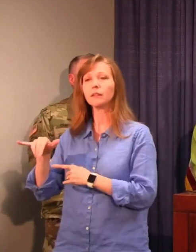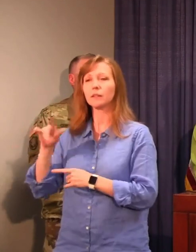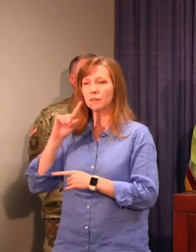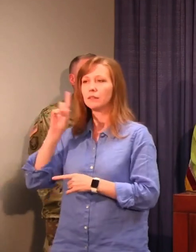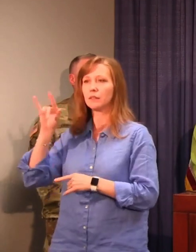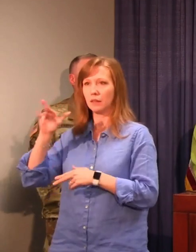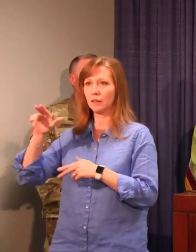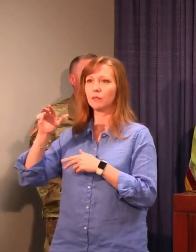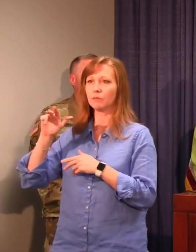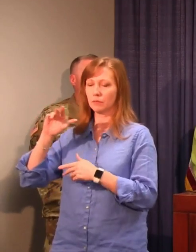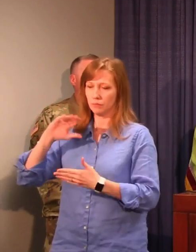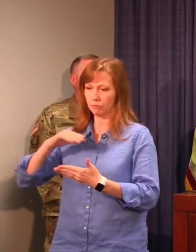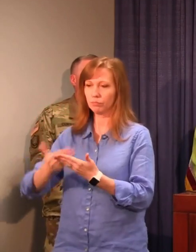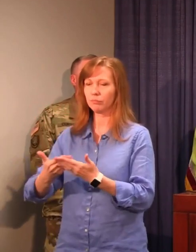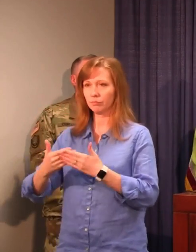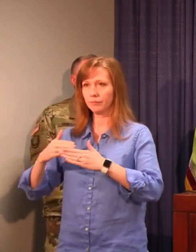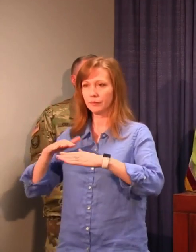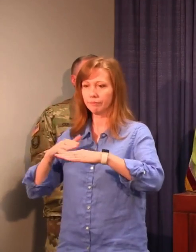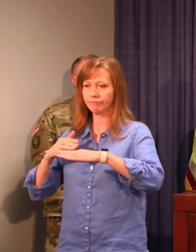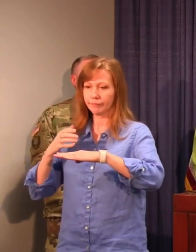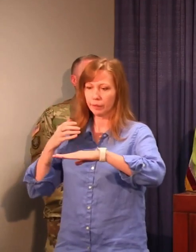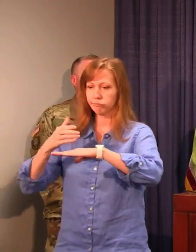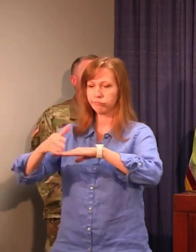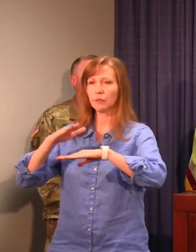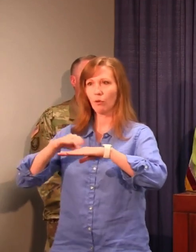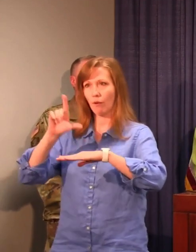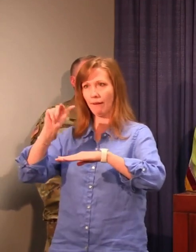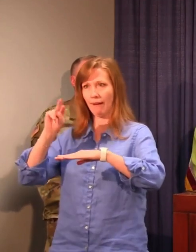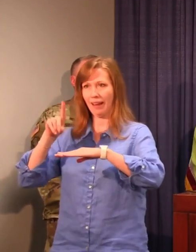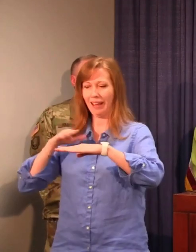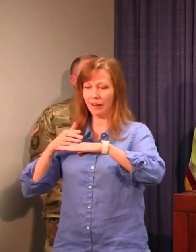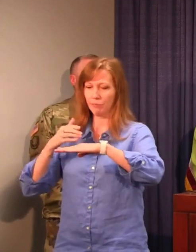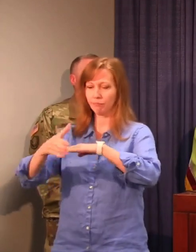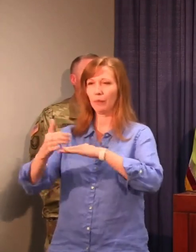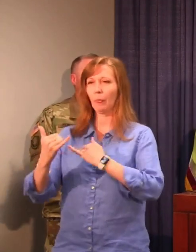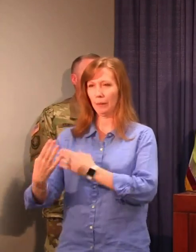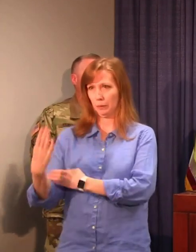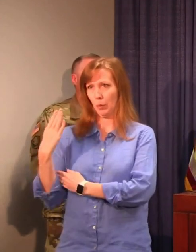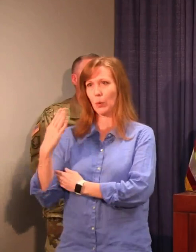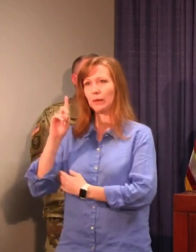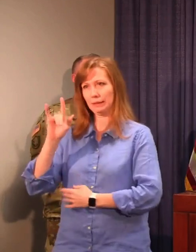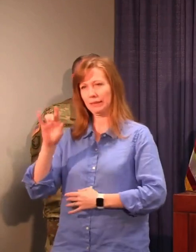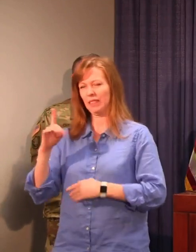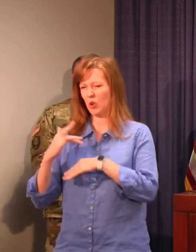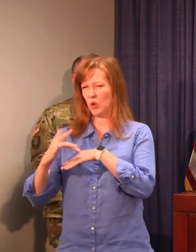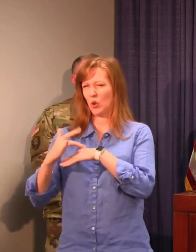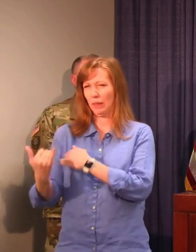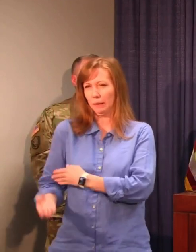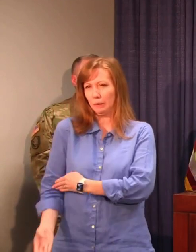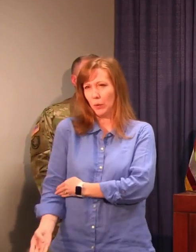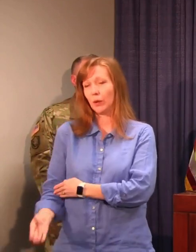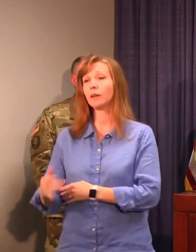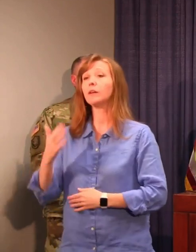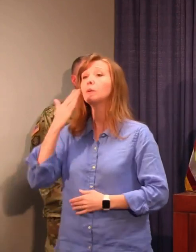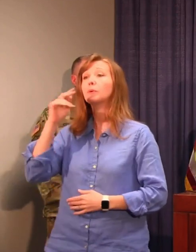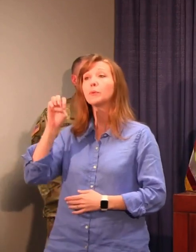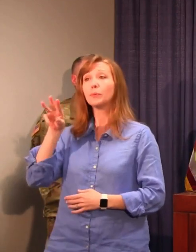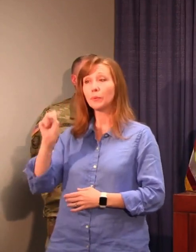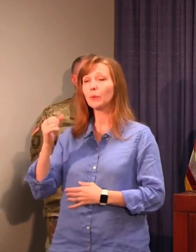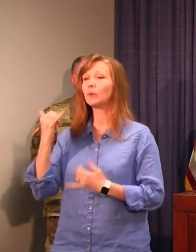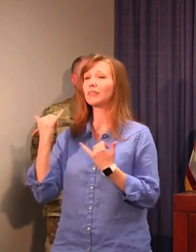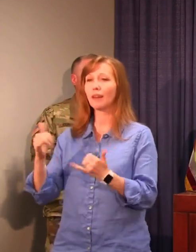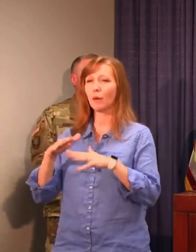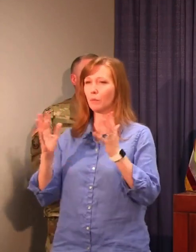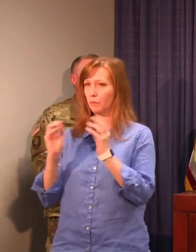of Cameron Parish, very early this morning. The good news is that Tropical Storm Cindy has been